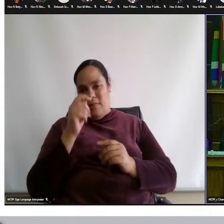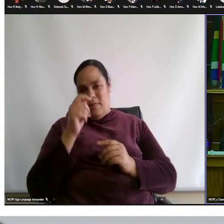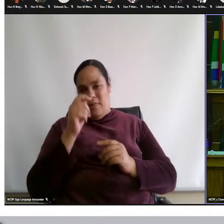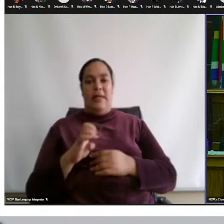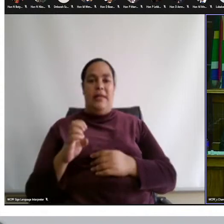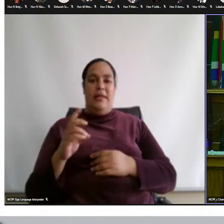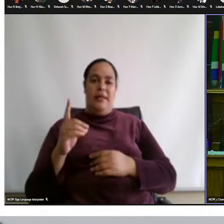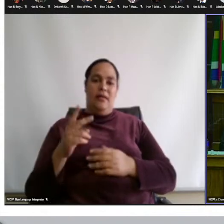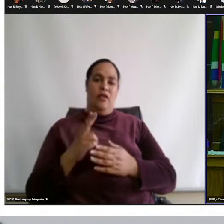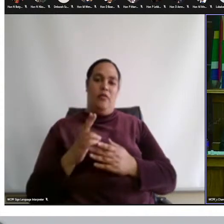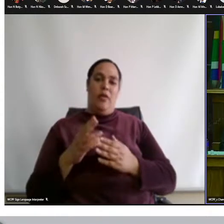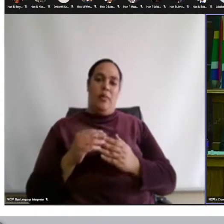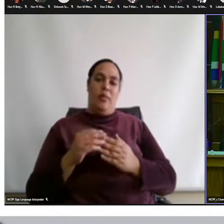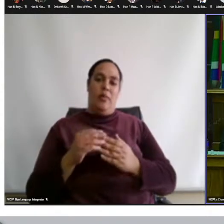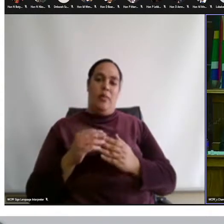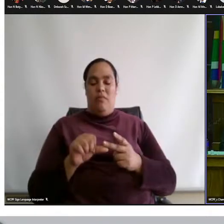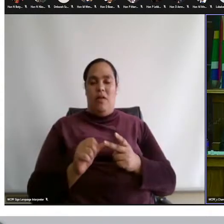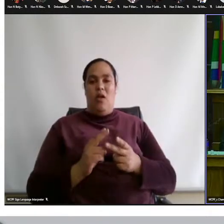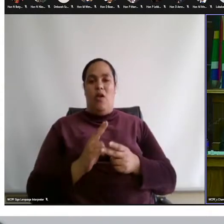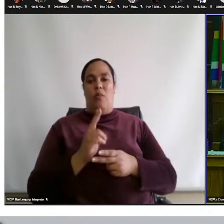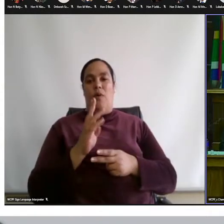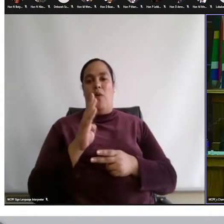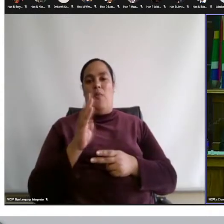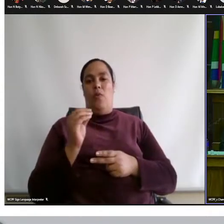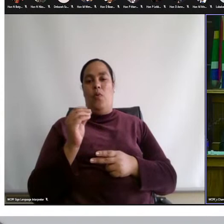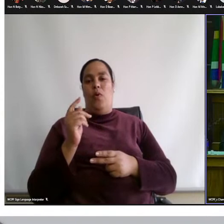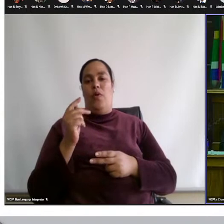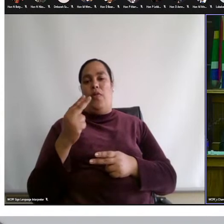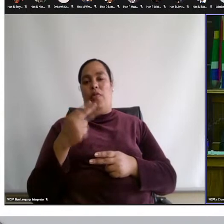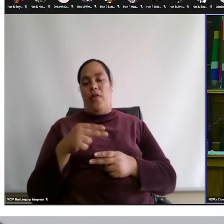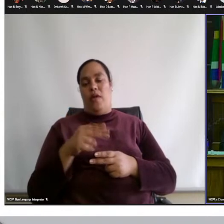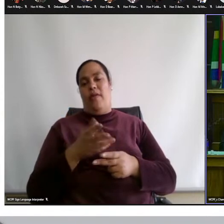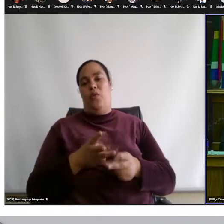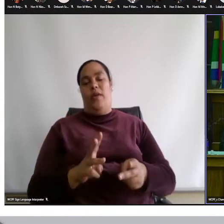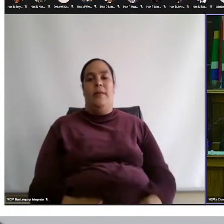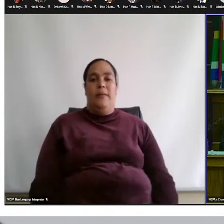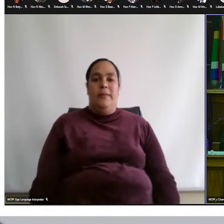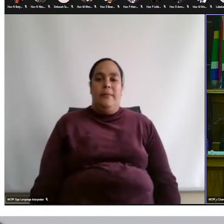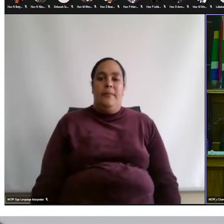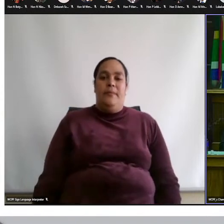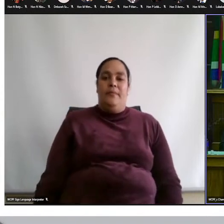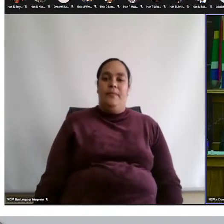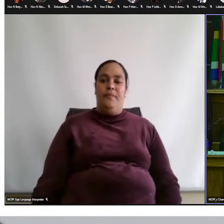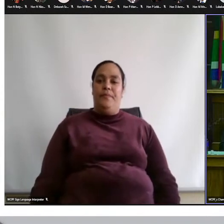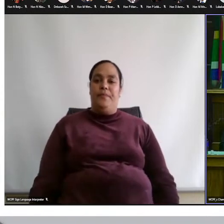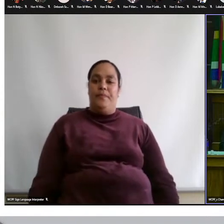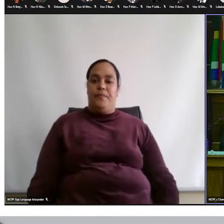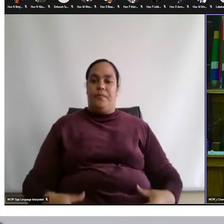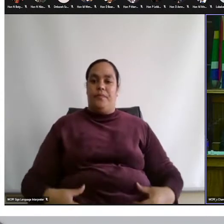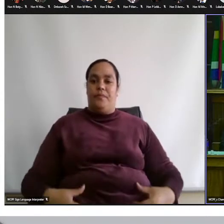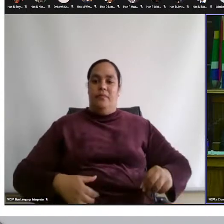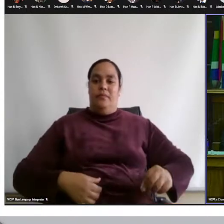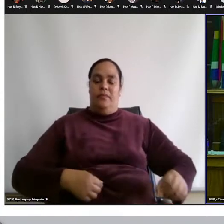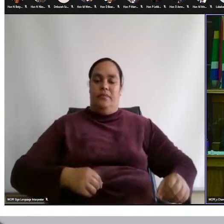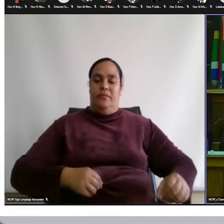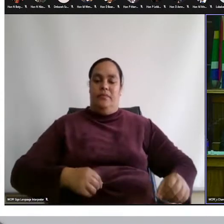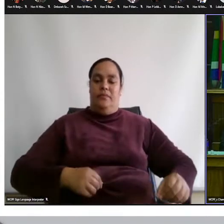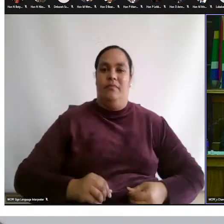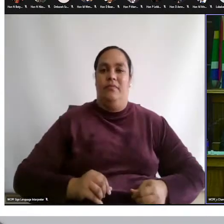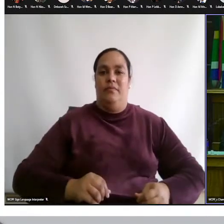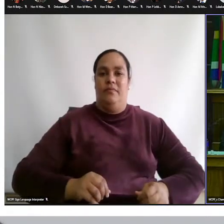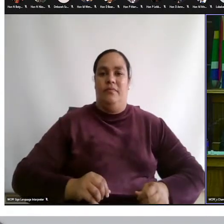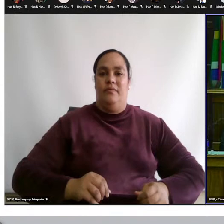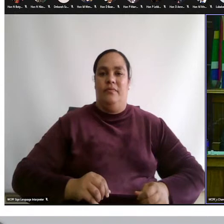Members, followed by Honorable Porter in that order. Thank you. Thank you very much,